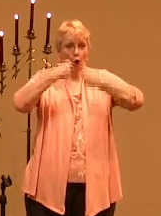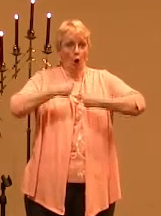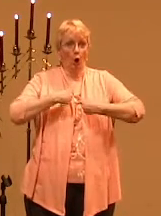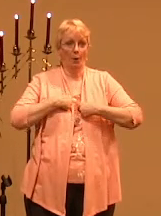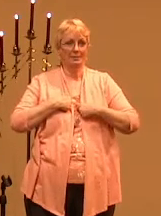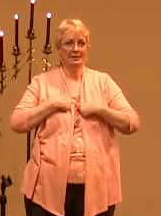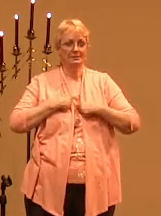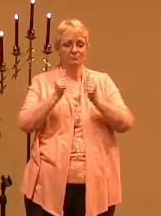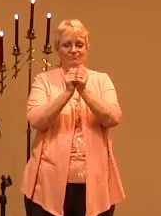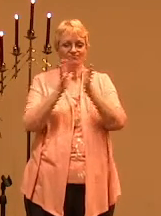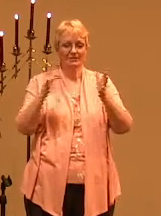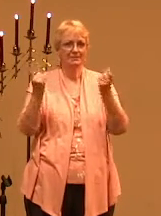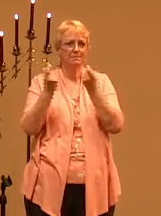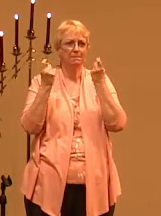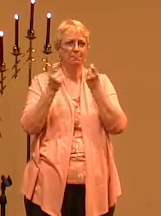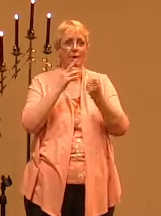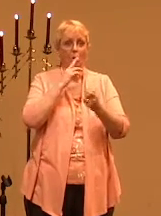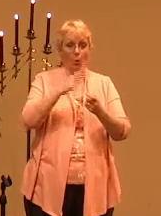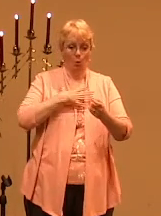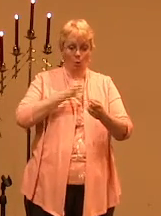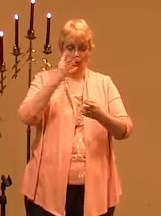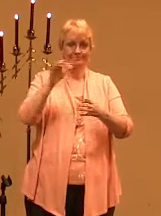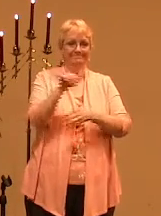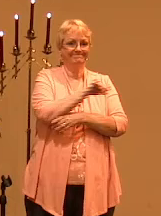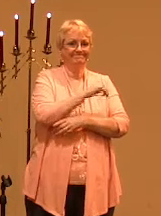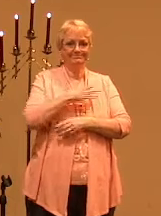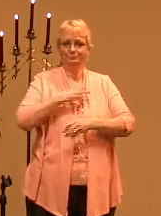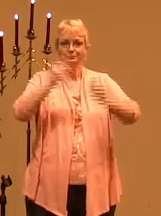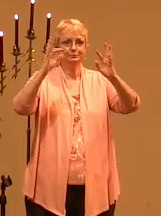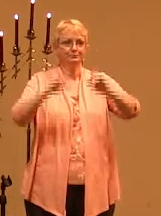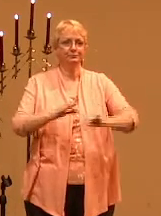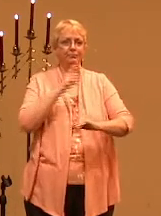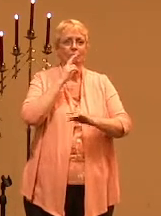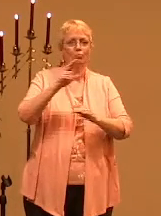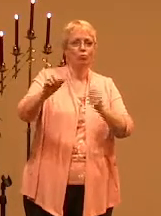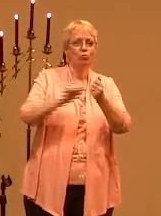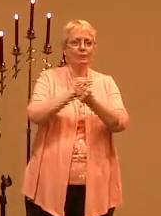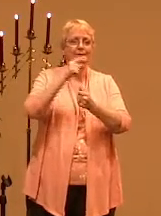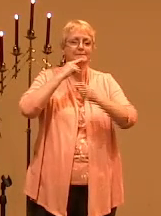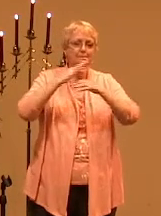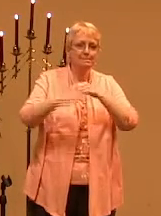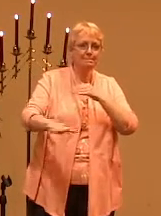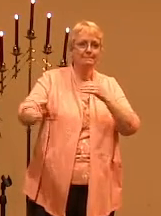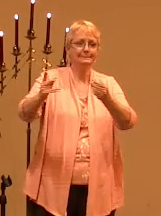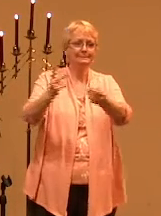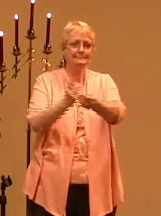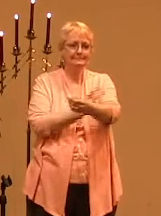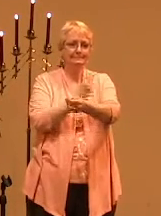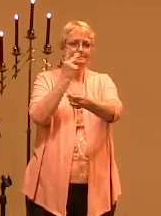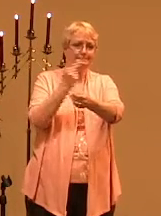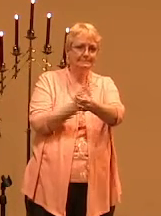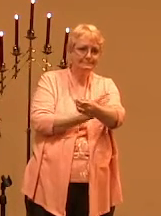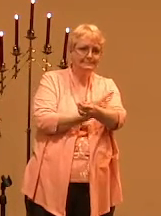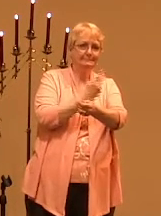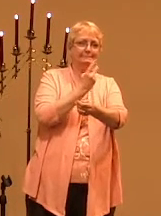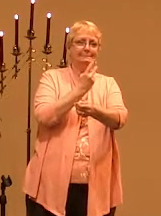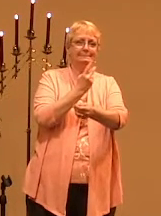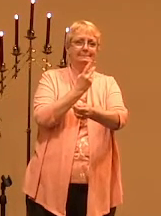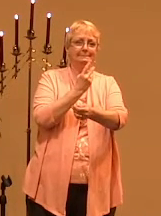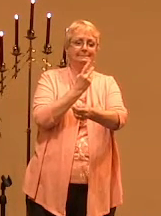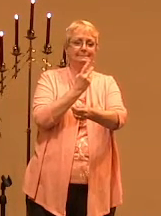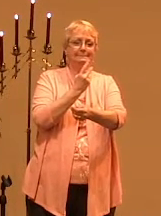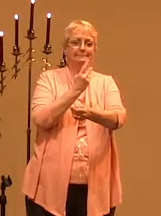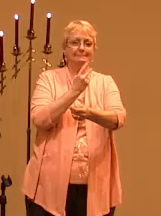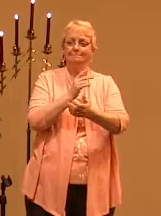your garments spotless? Are they white as snow? Are you washed in the blood of the